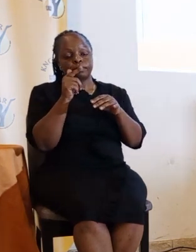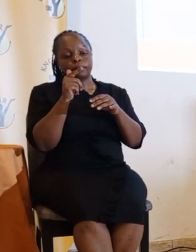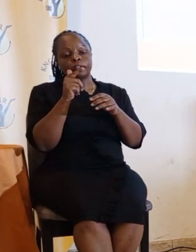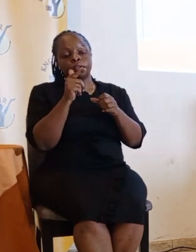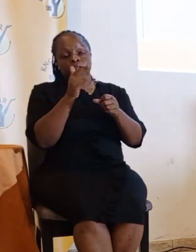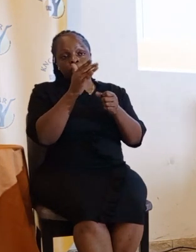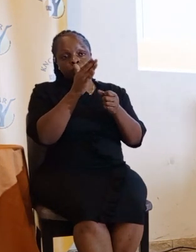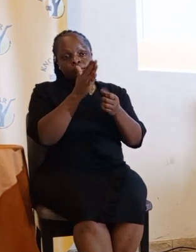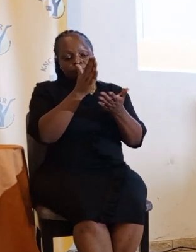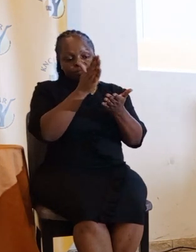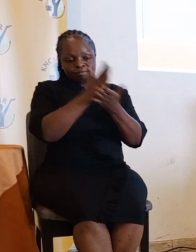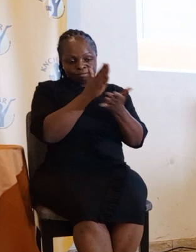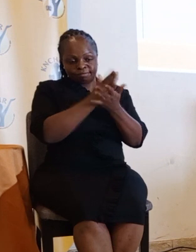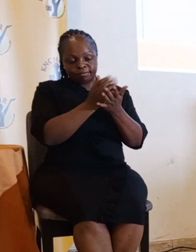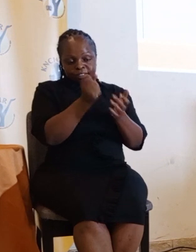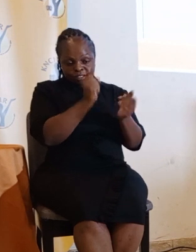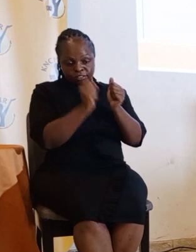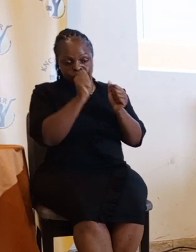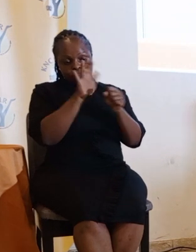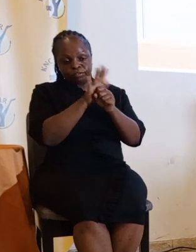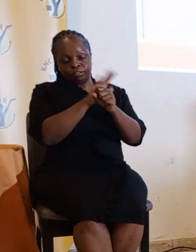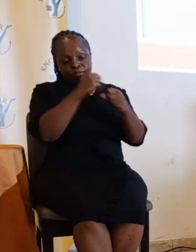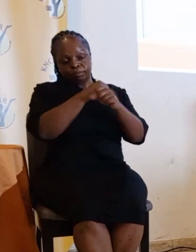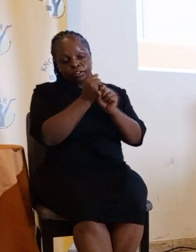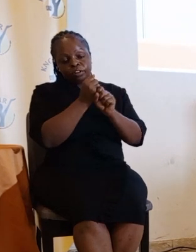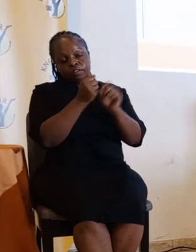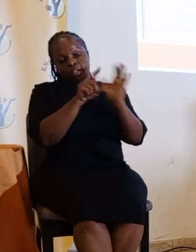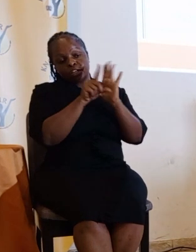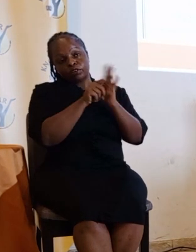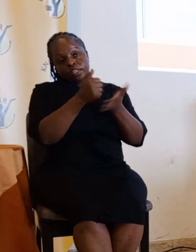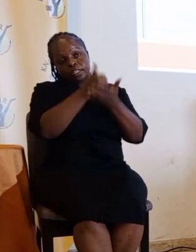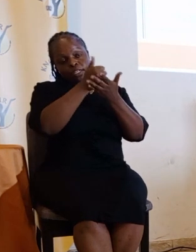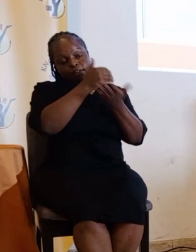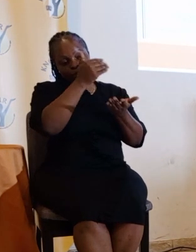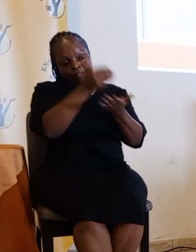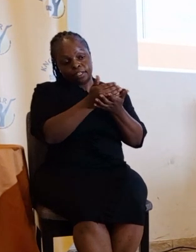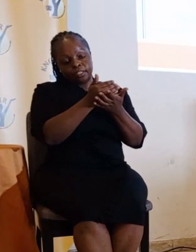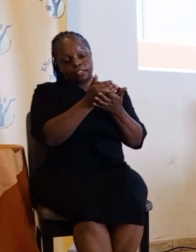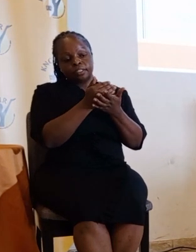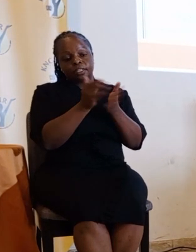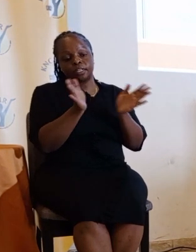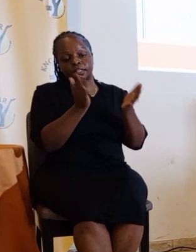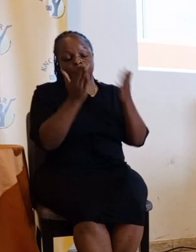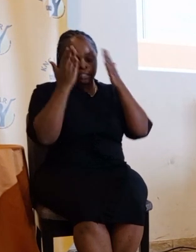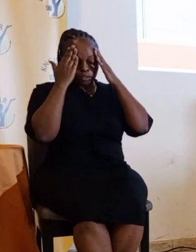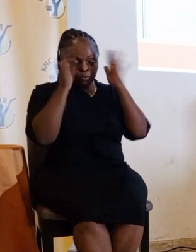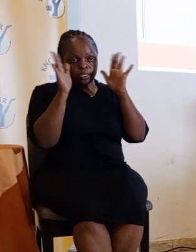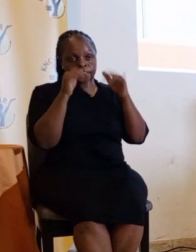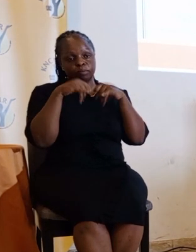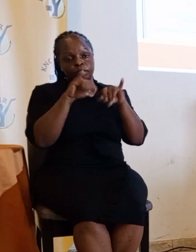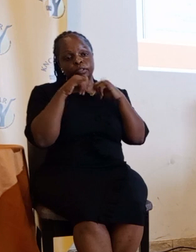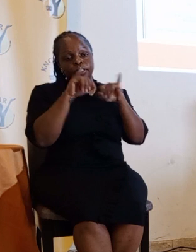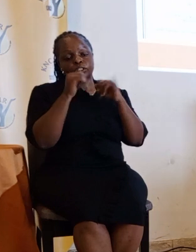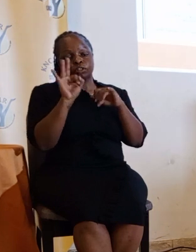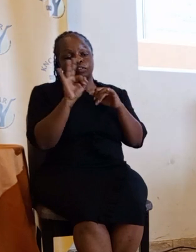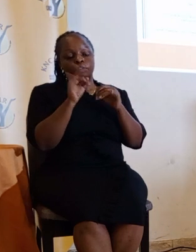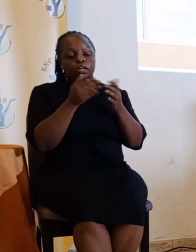expediting the full operationalization of the legal aid fund, enhanced awareness and implementation